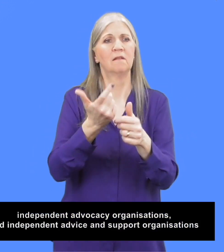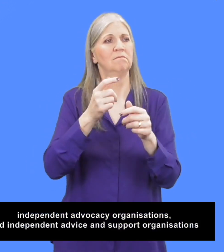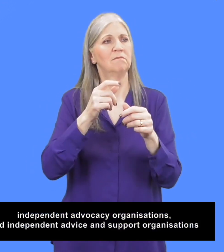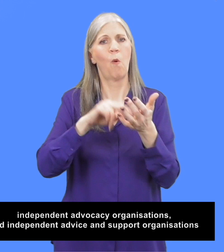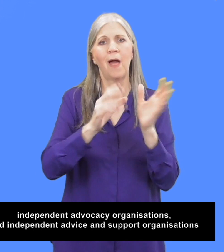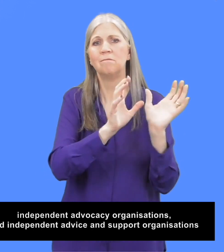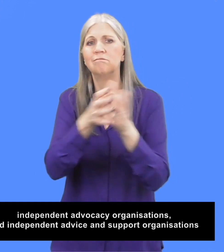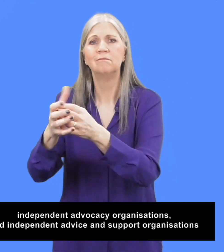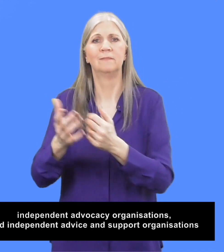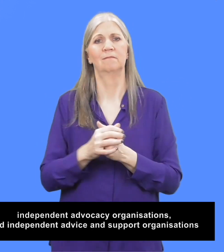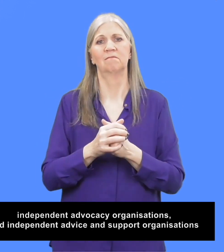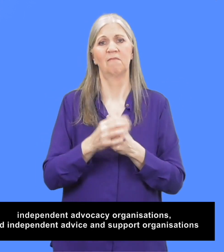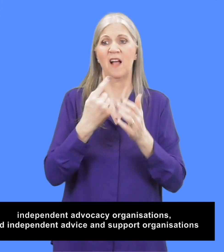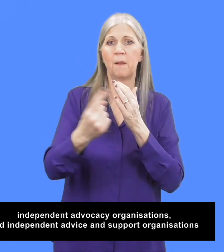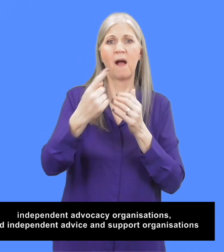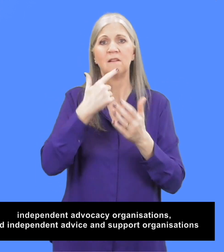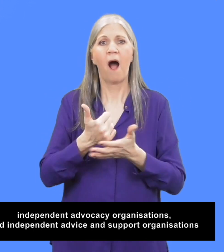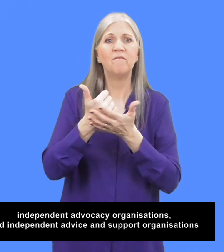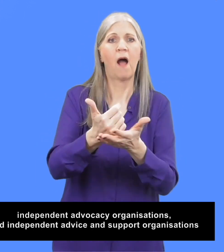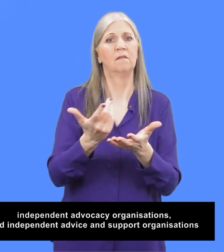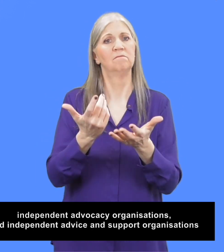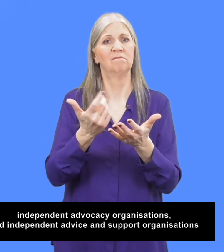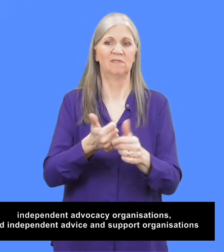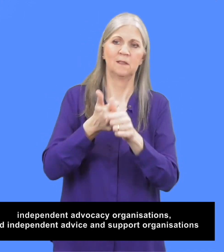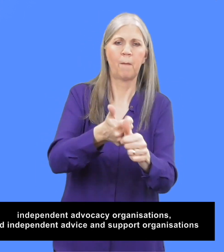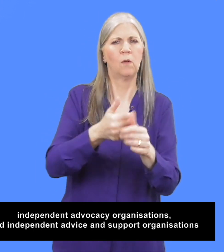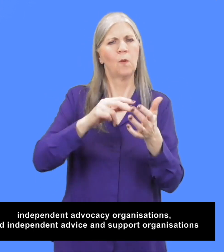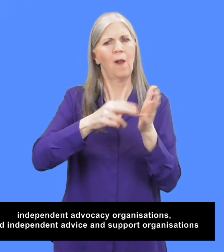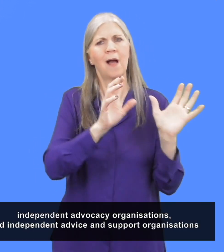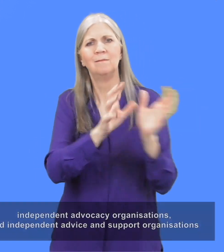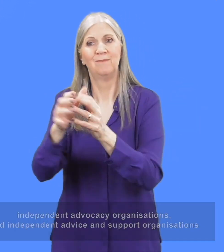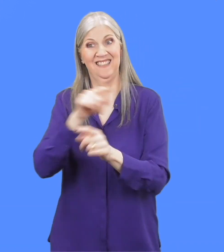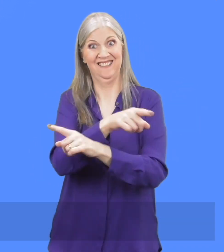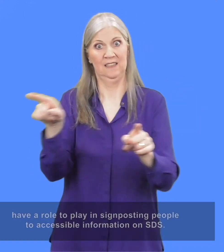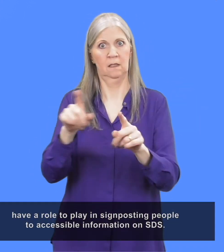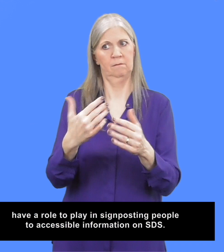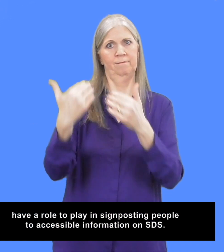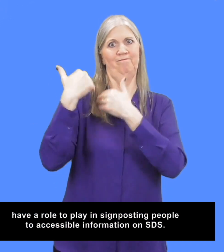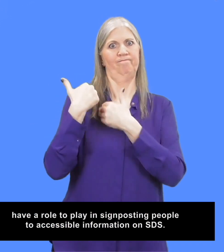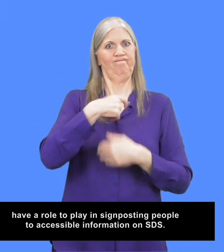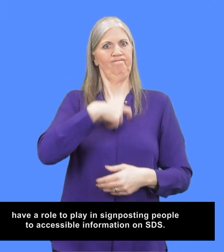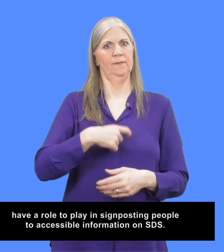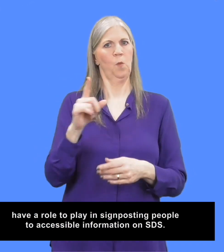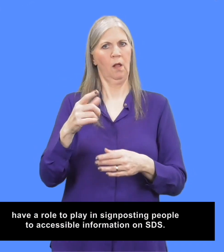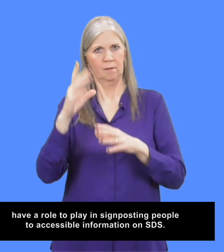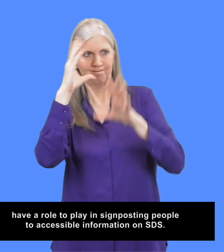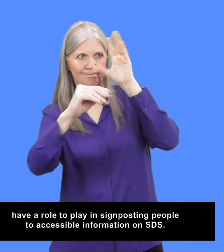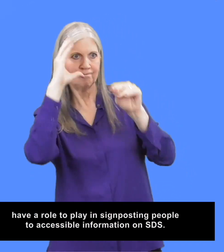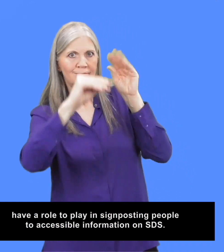organisations, and independent advice and support organisations have a role to play in signposting people to accessible information